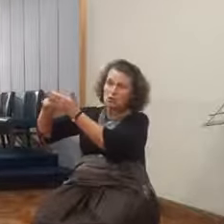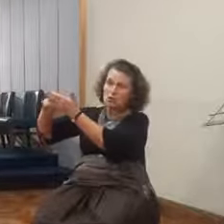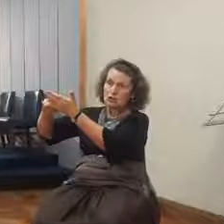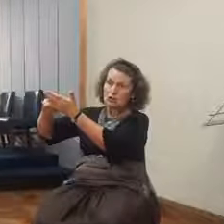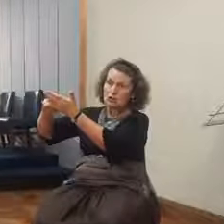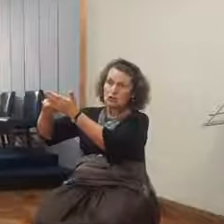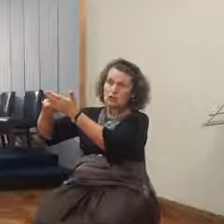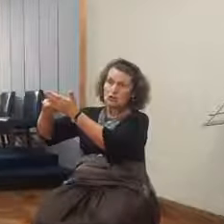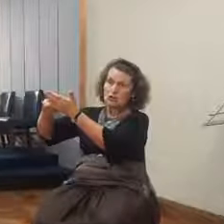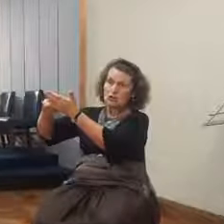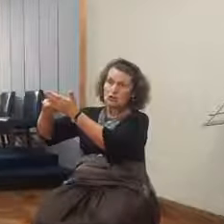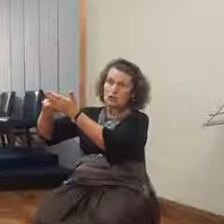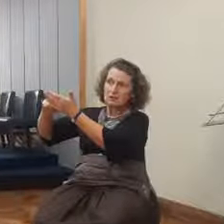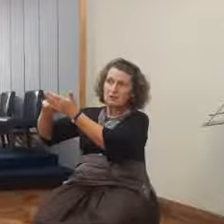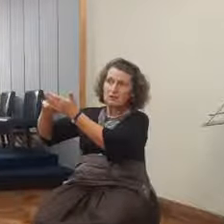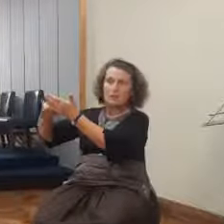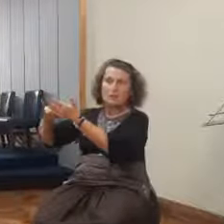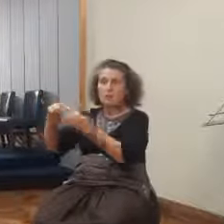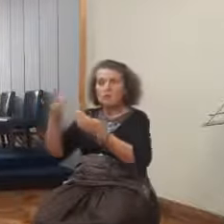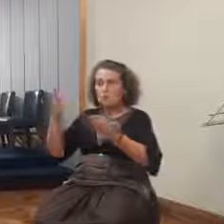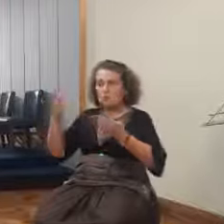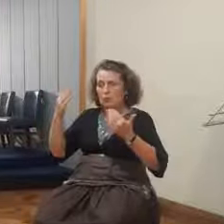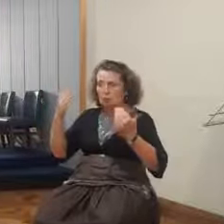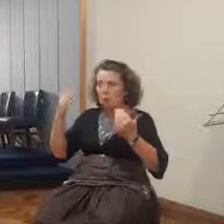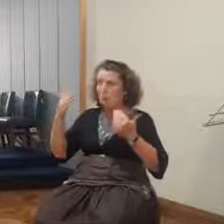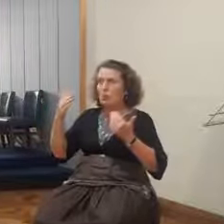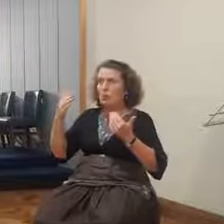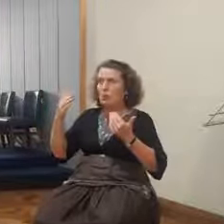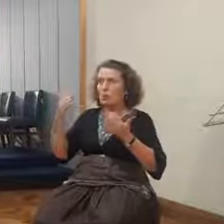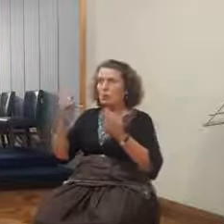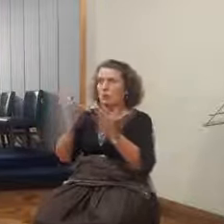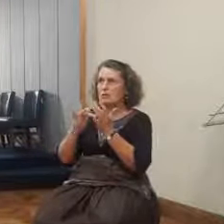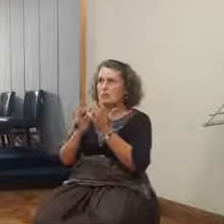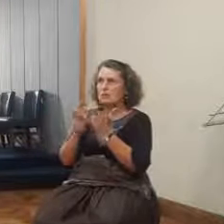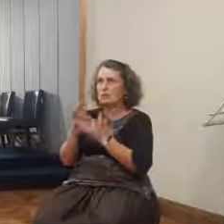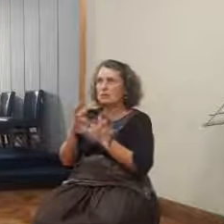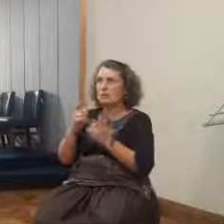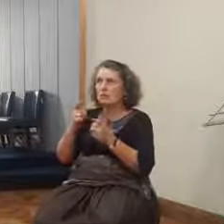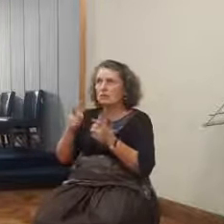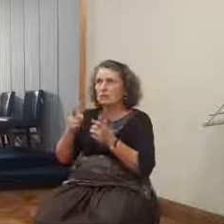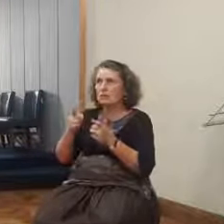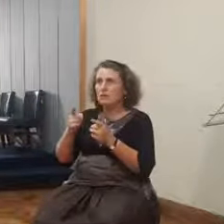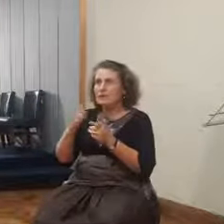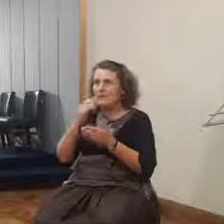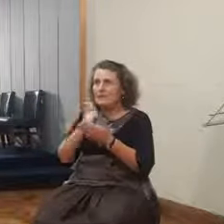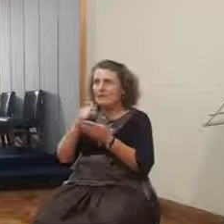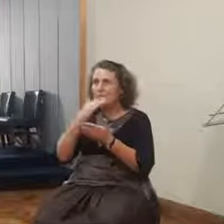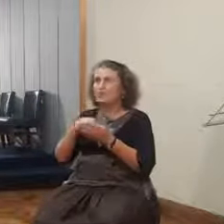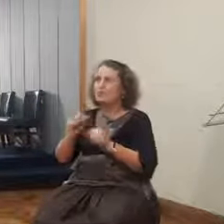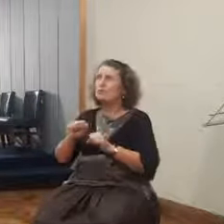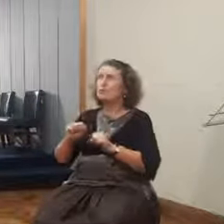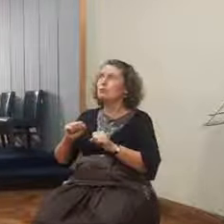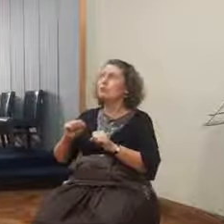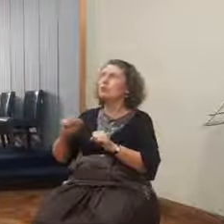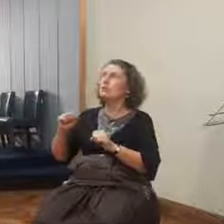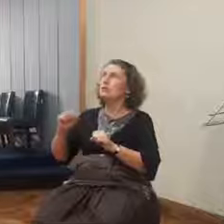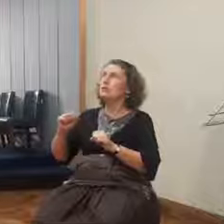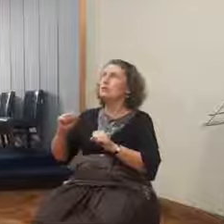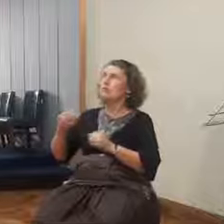the Lord as your own Saviour, and you look at these words about his sovereign greatness and his all-seeing eye and